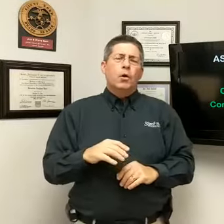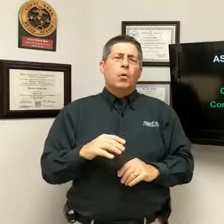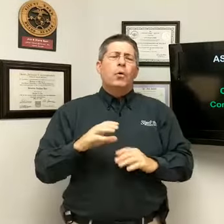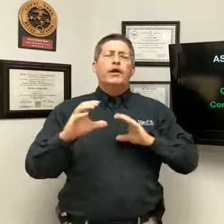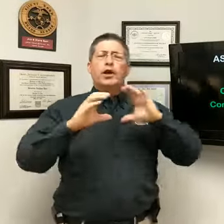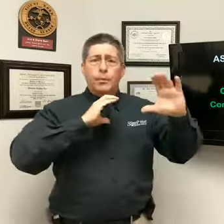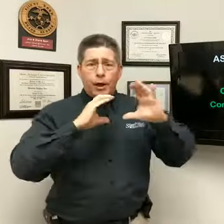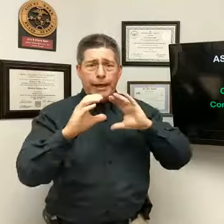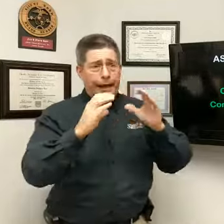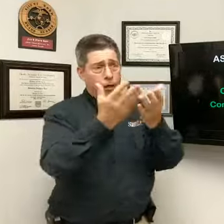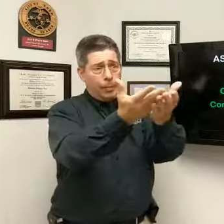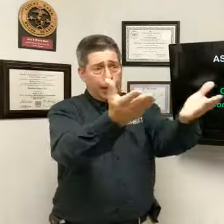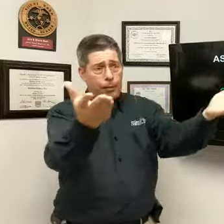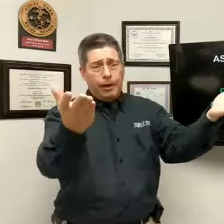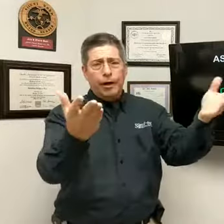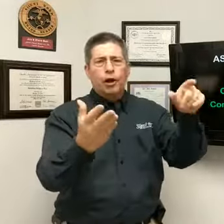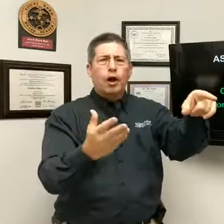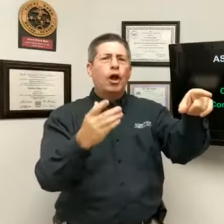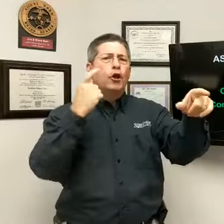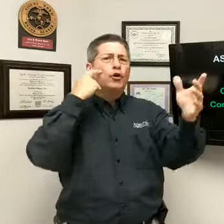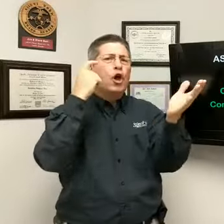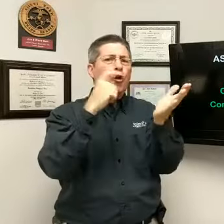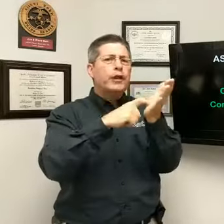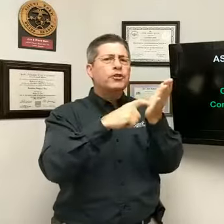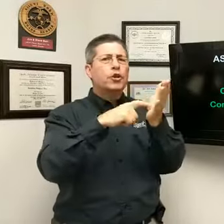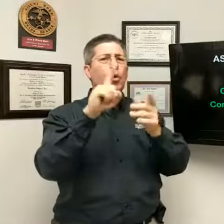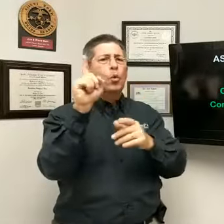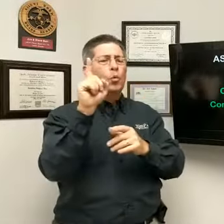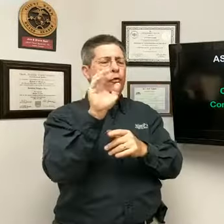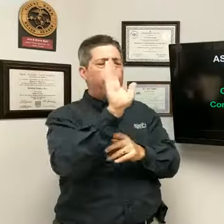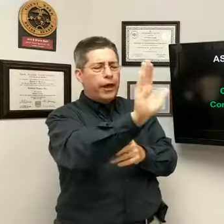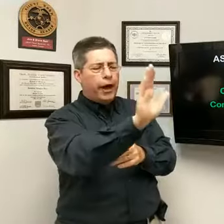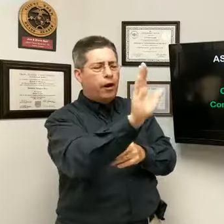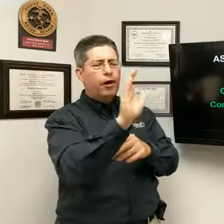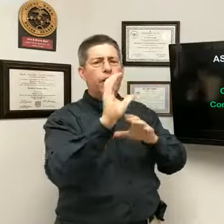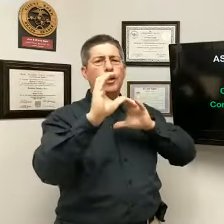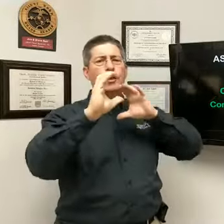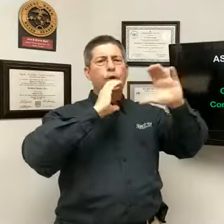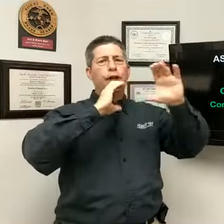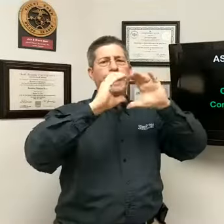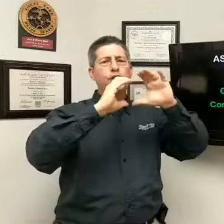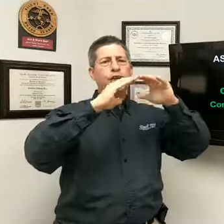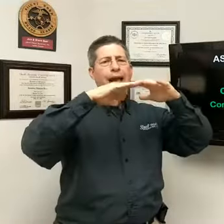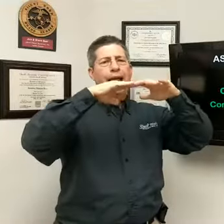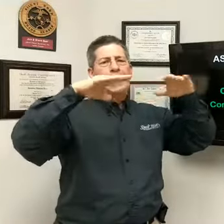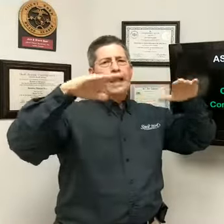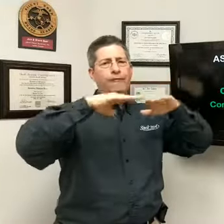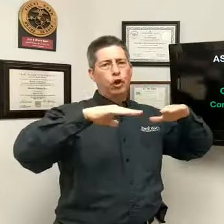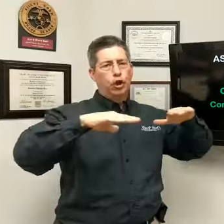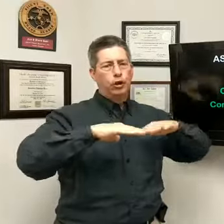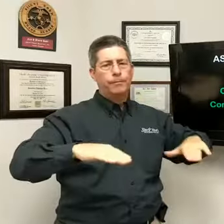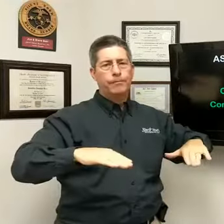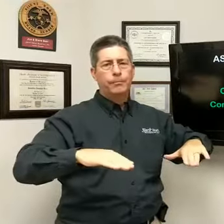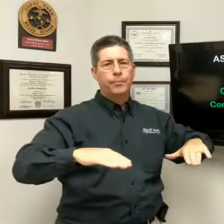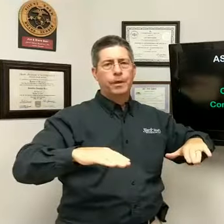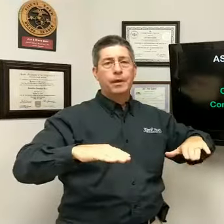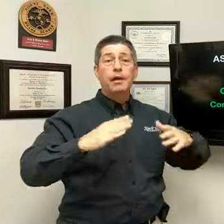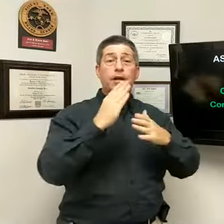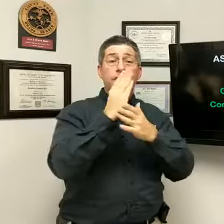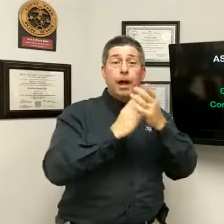When you're communicating to people out here, notice their communication level. Some